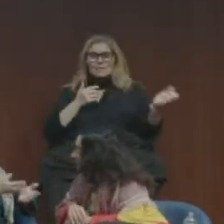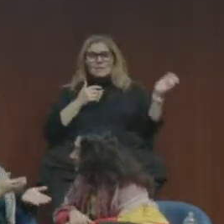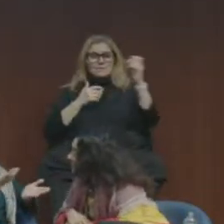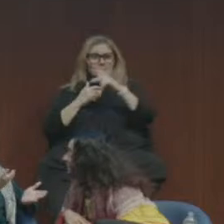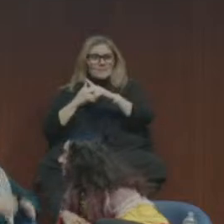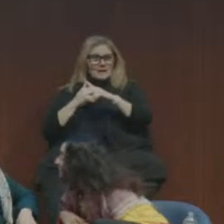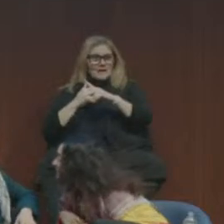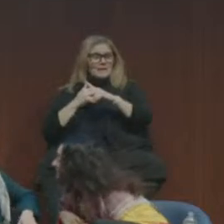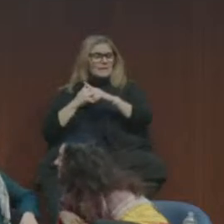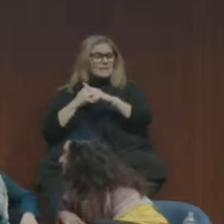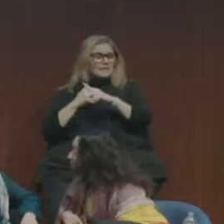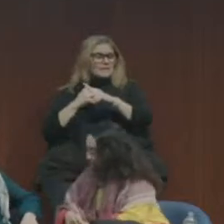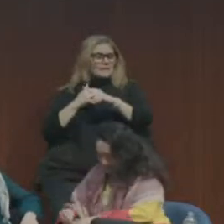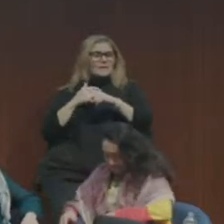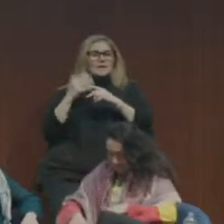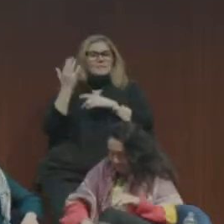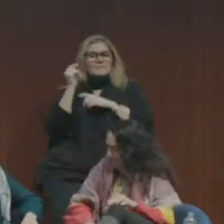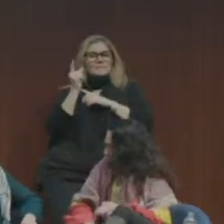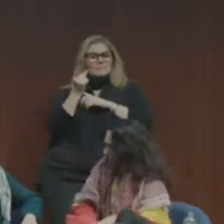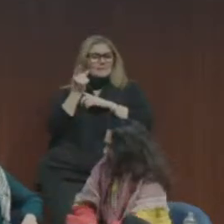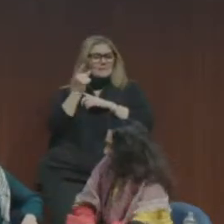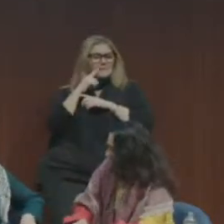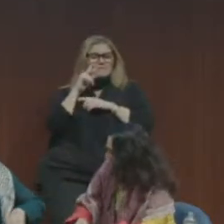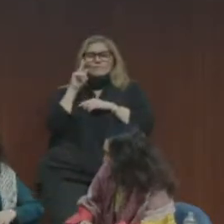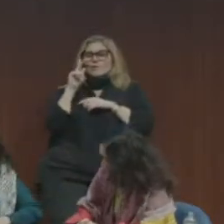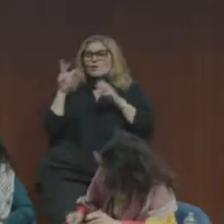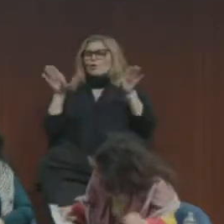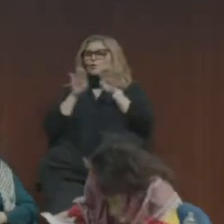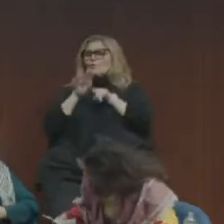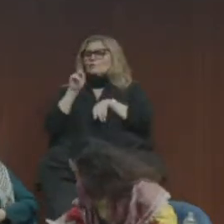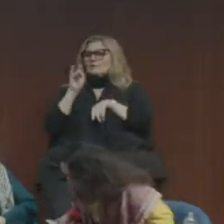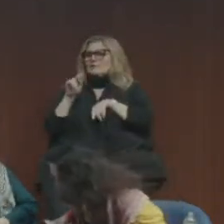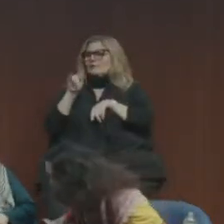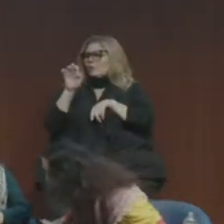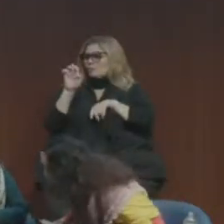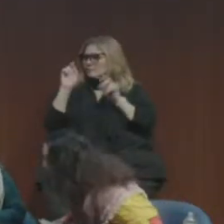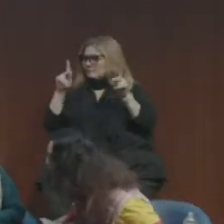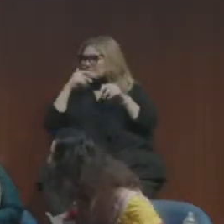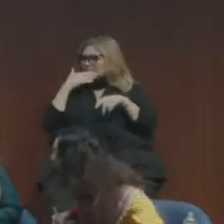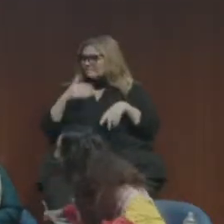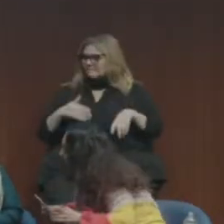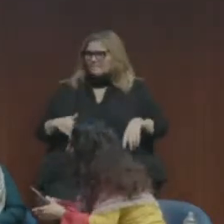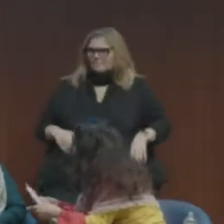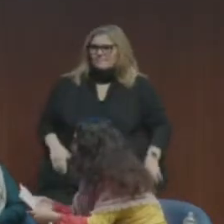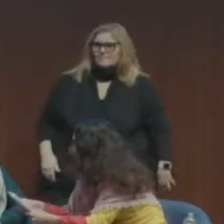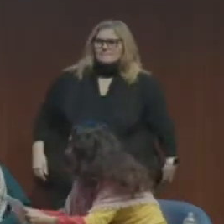then we'll be coming back in 15 minutes for our closing keynote. Thank you.